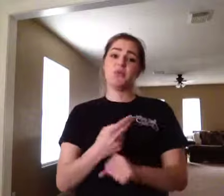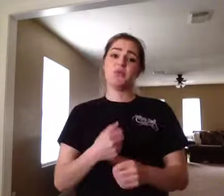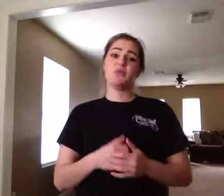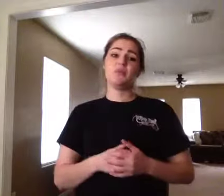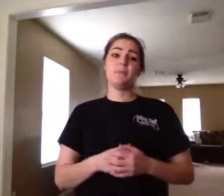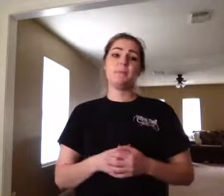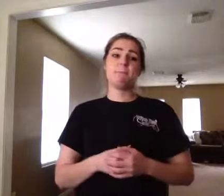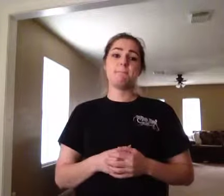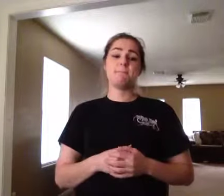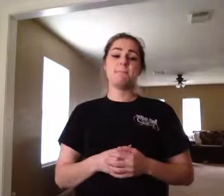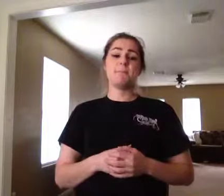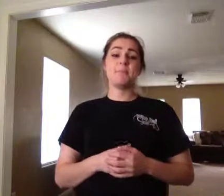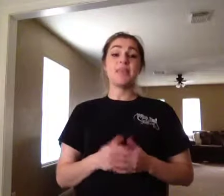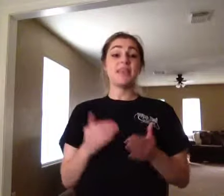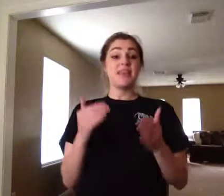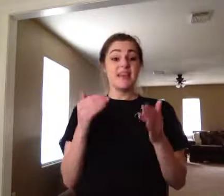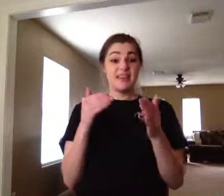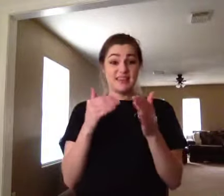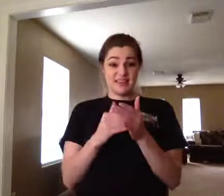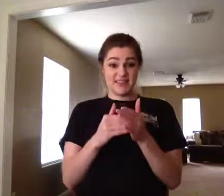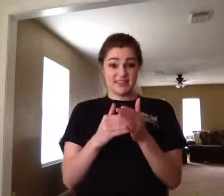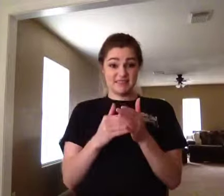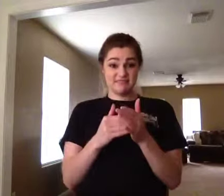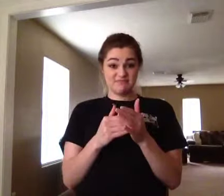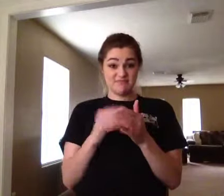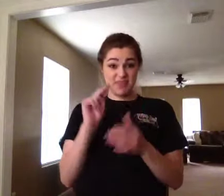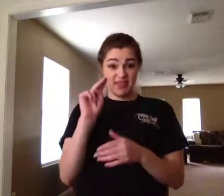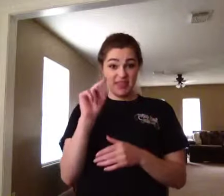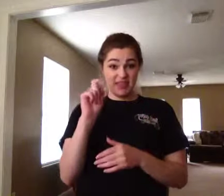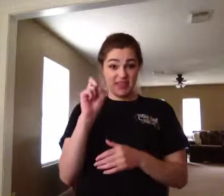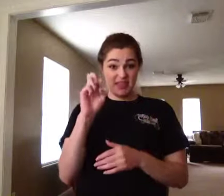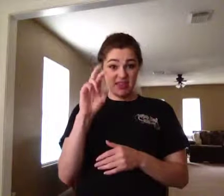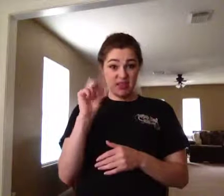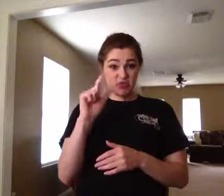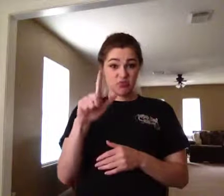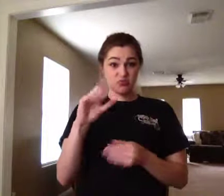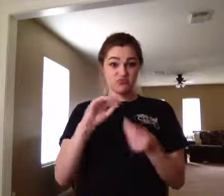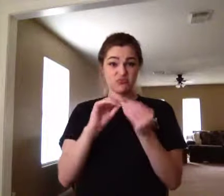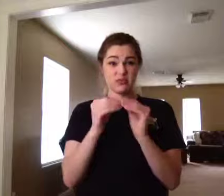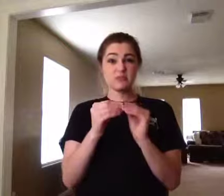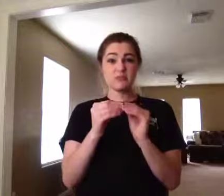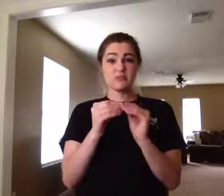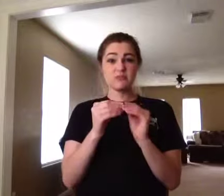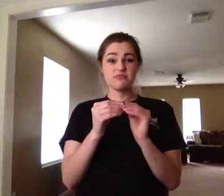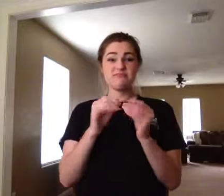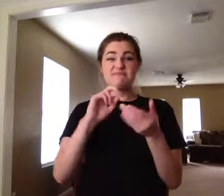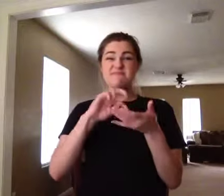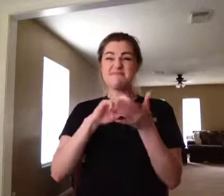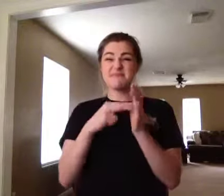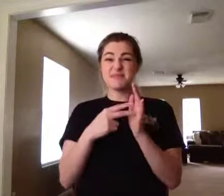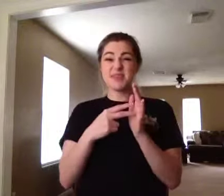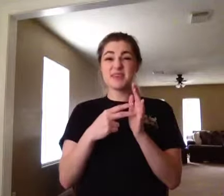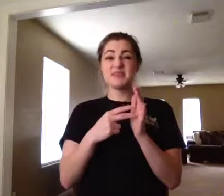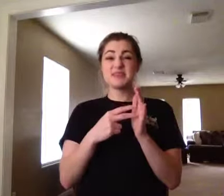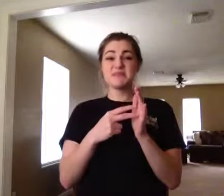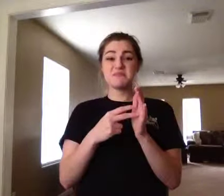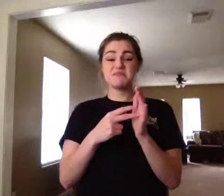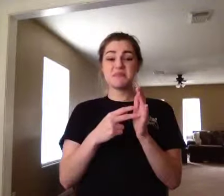Again, natural numbers are numbers you can count with. On the number line, here's an example of how I can represent